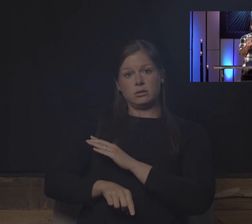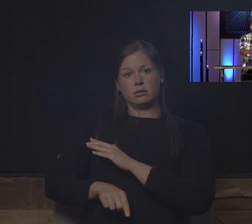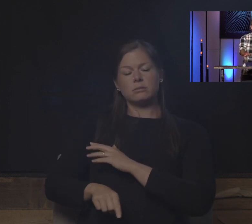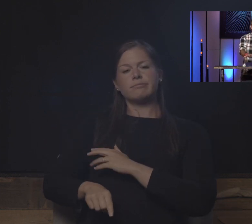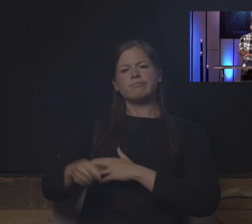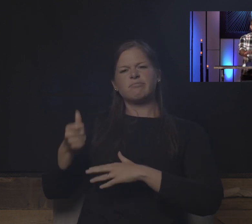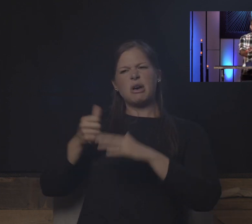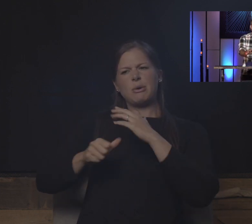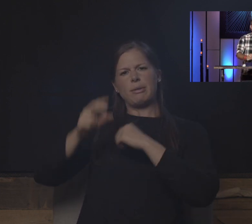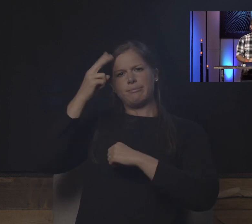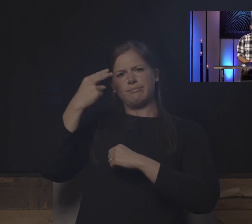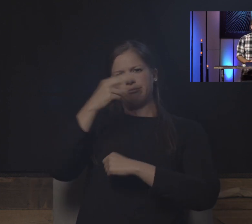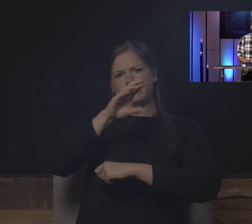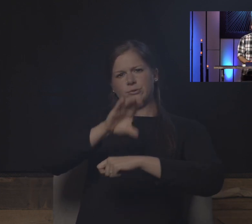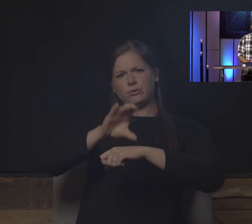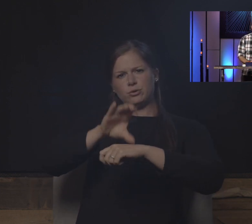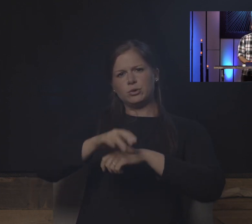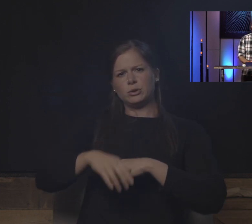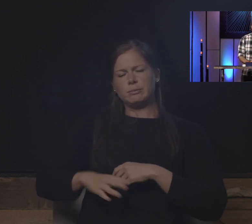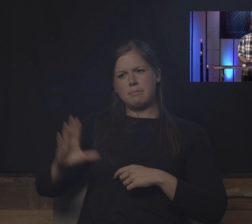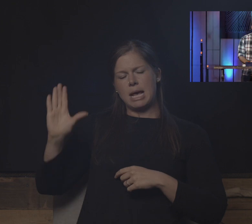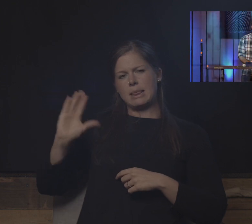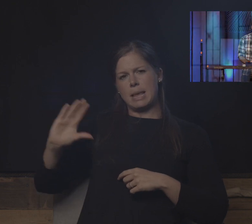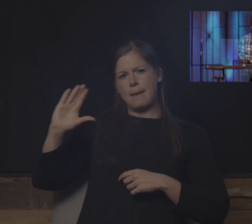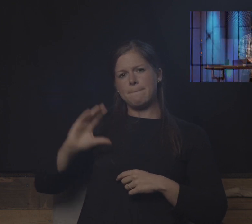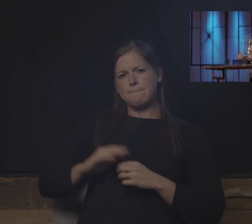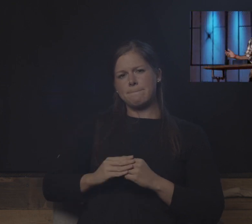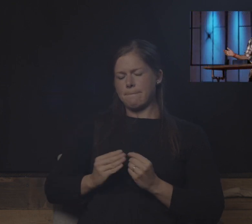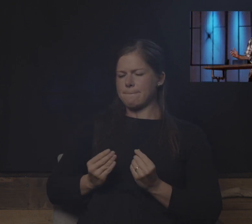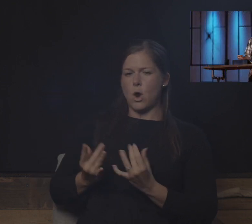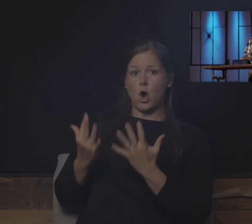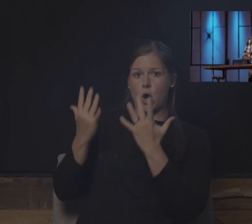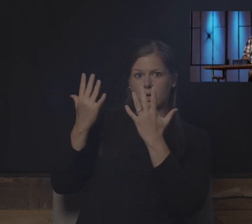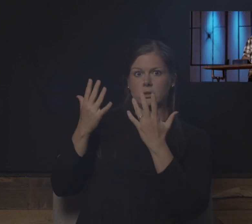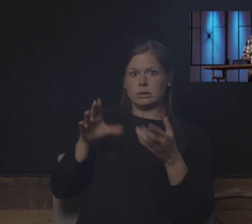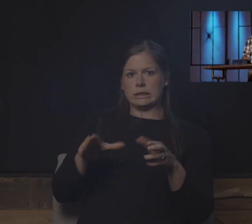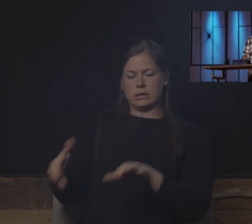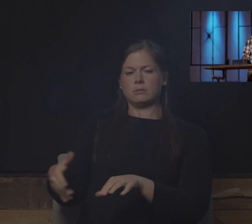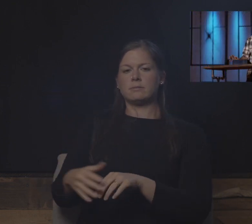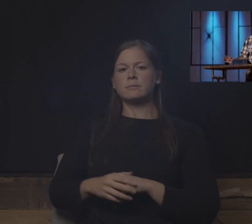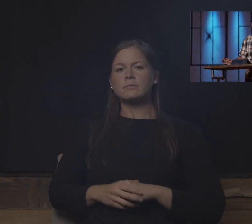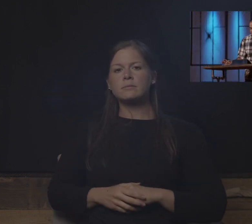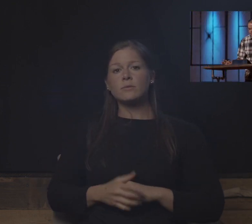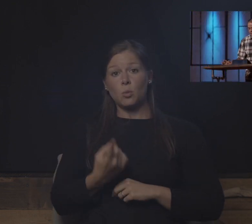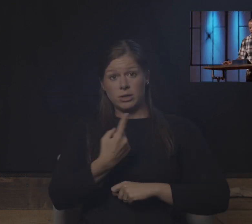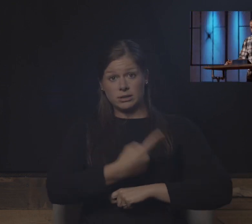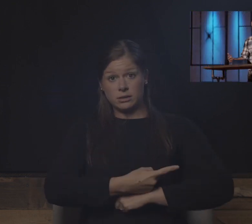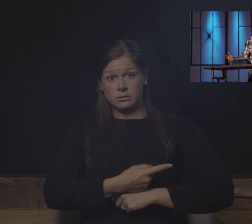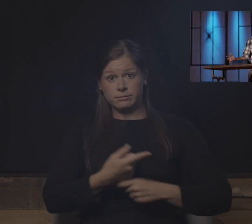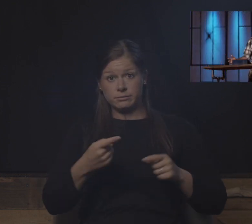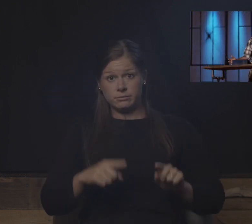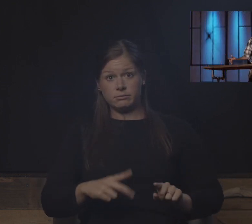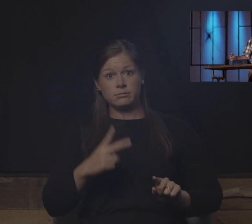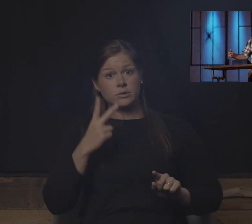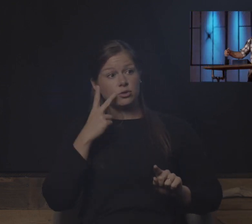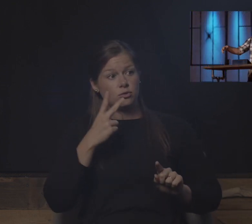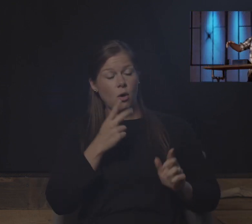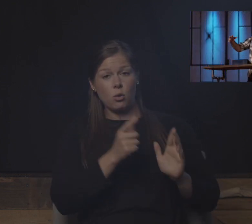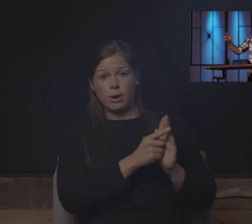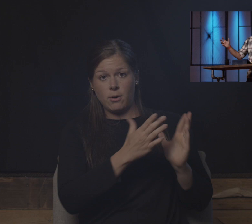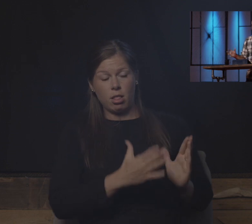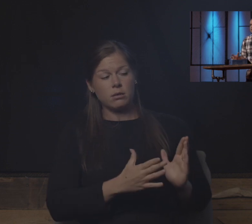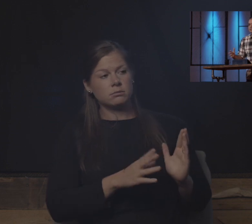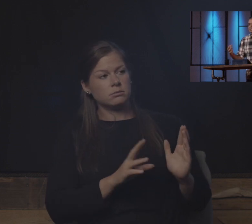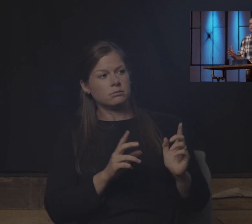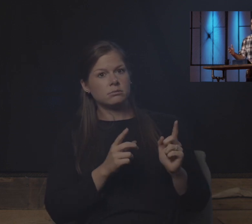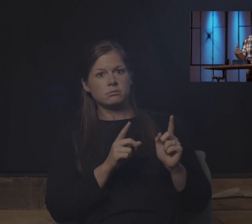where he was burned at the stake in London. One day he saw a criminal being led to his death for his crimes, and he was